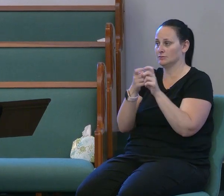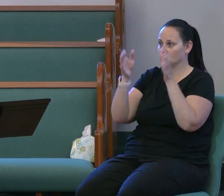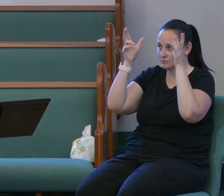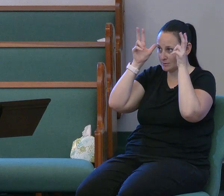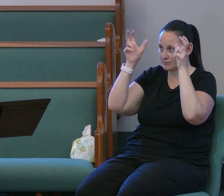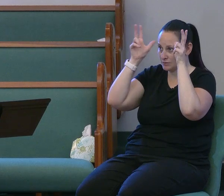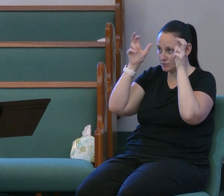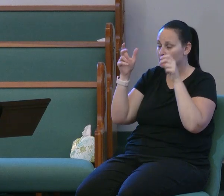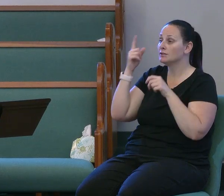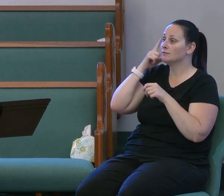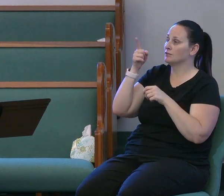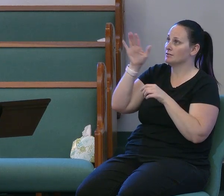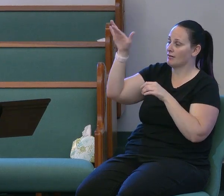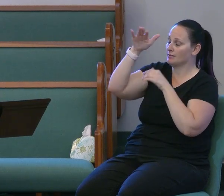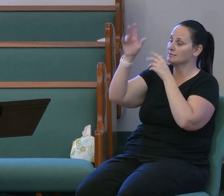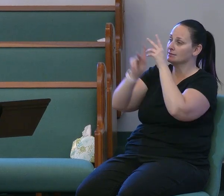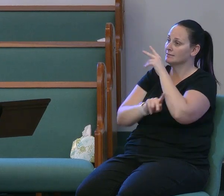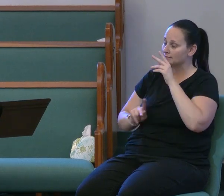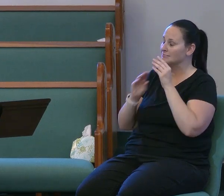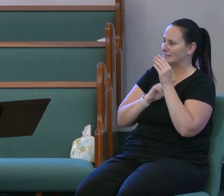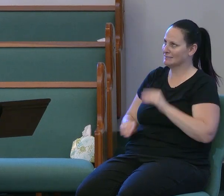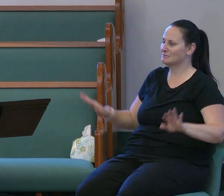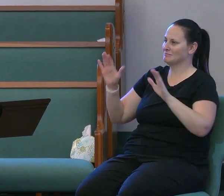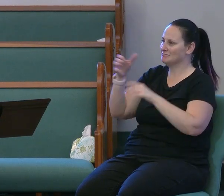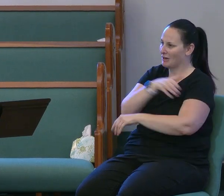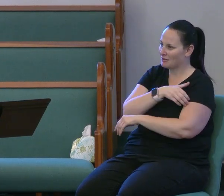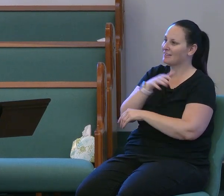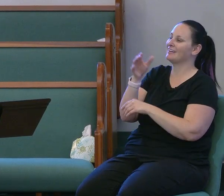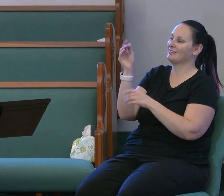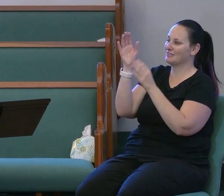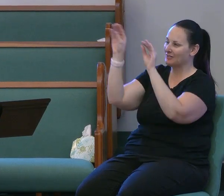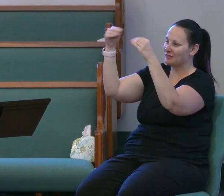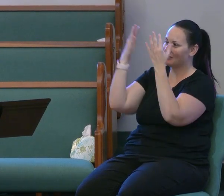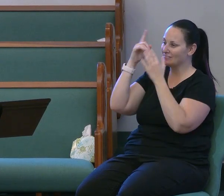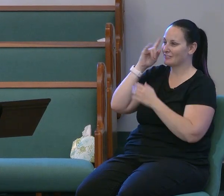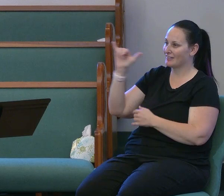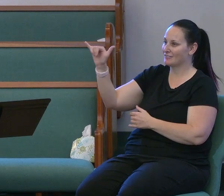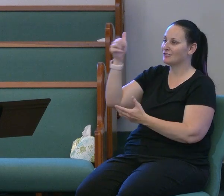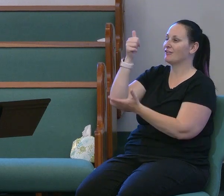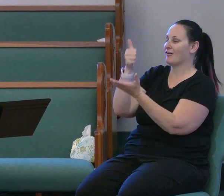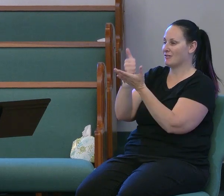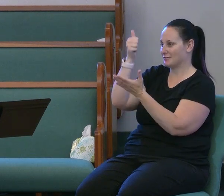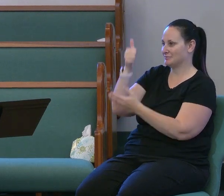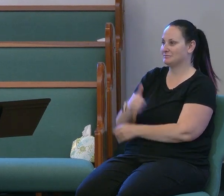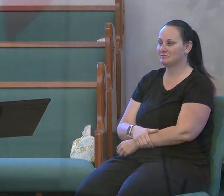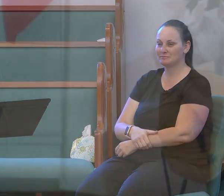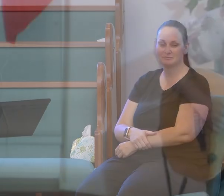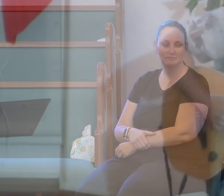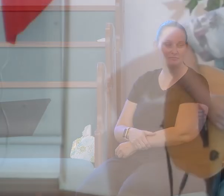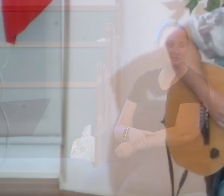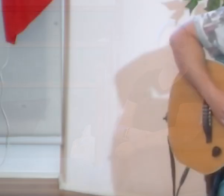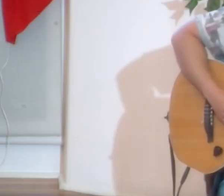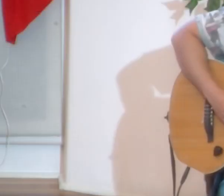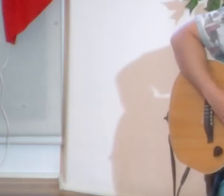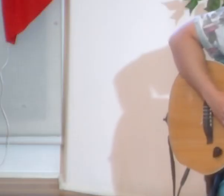deliver us from evil. For thine is the kingdom, and the power, and the glory forever. Amen.